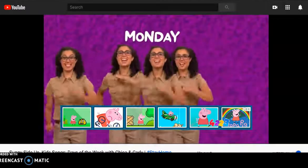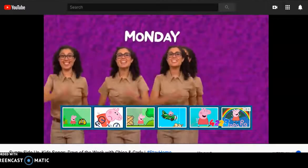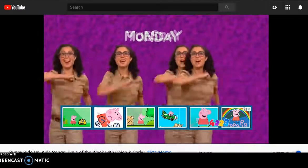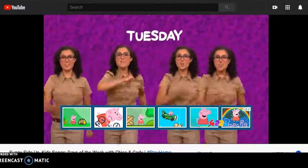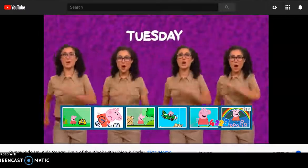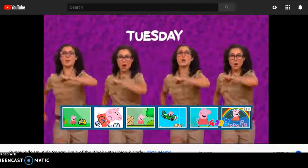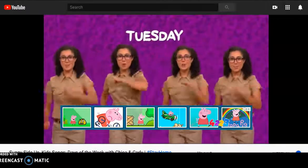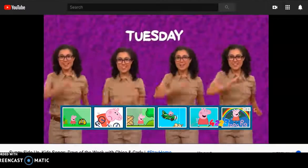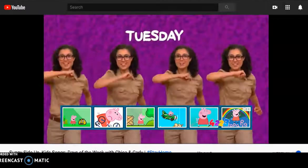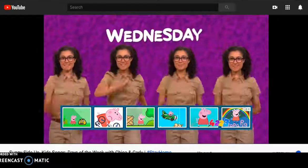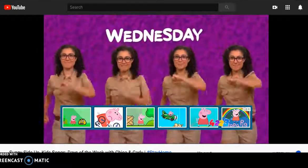Days of the week.